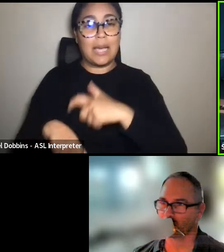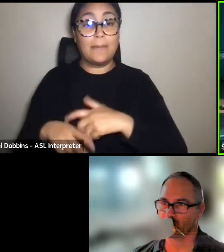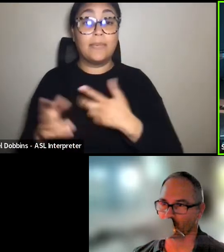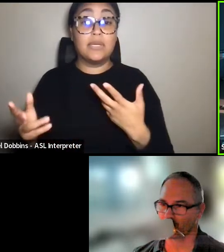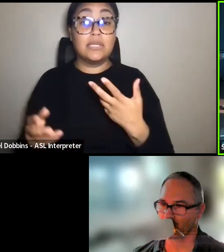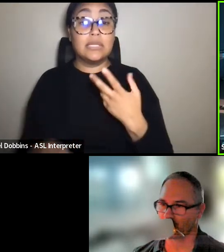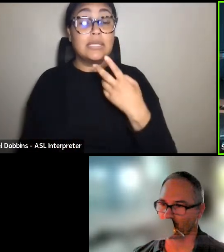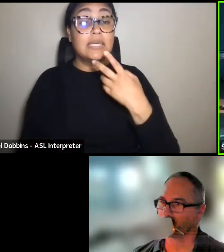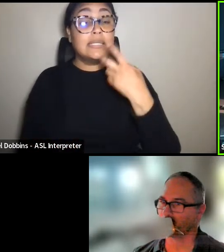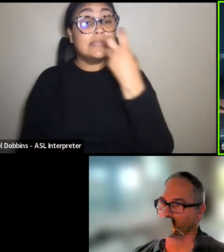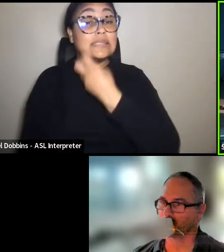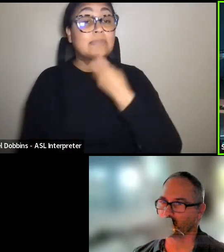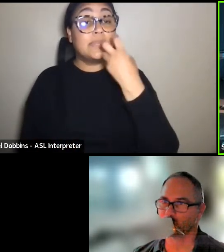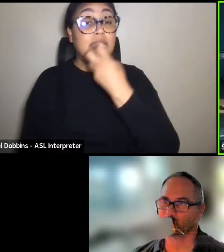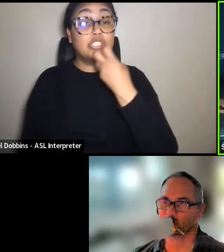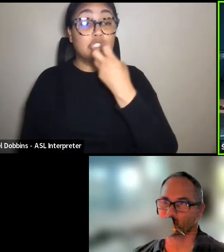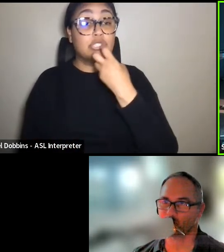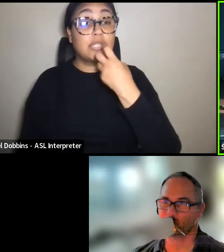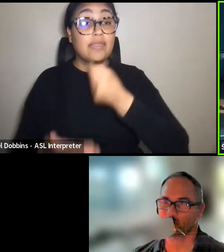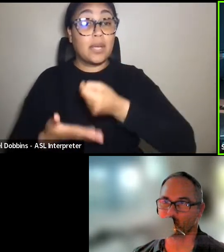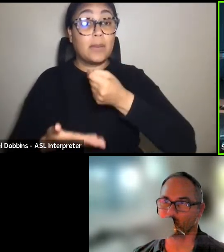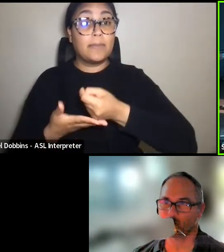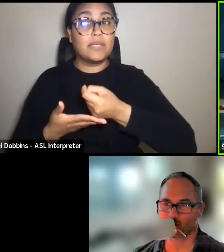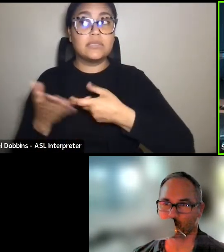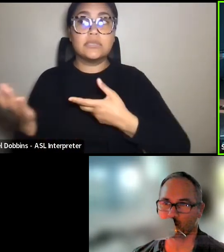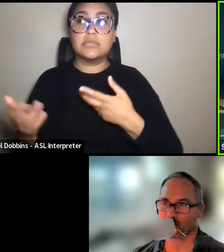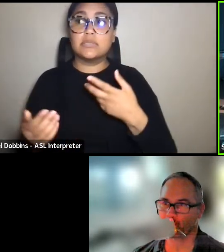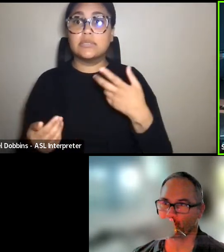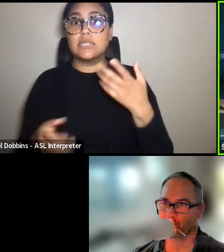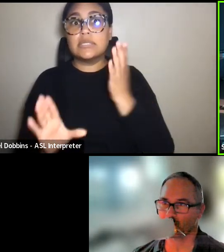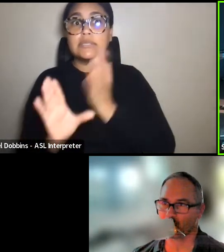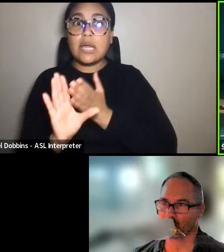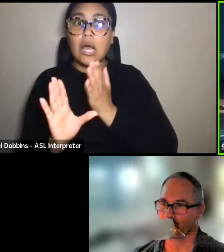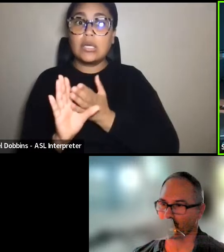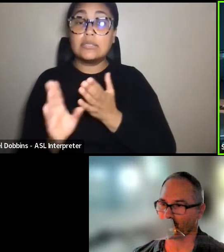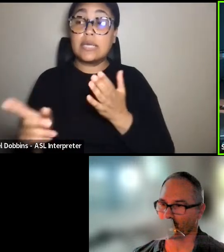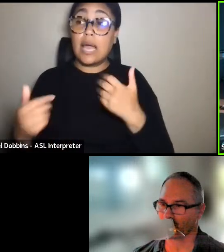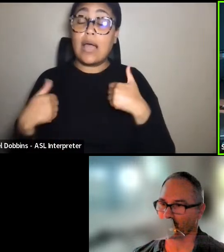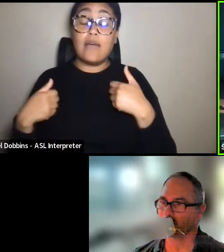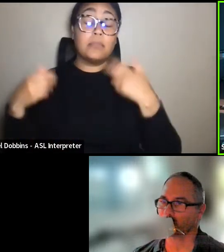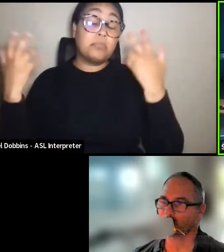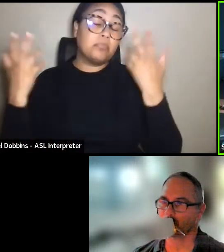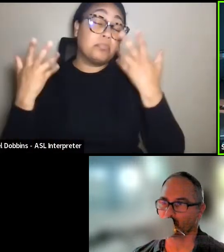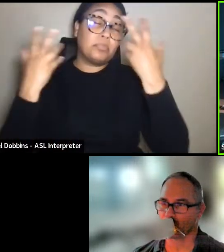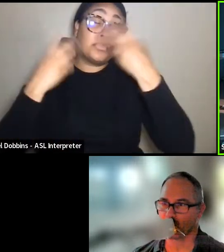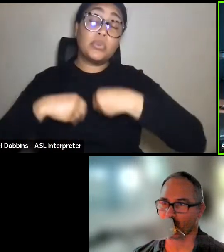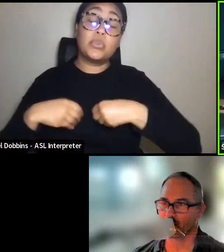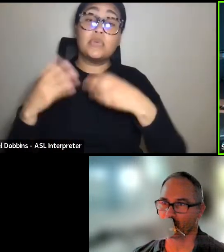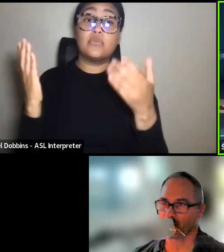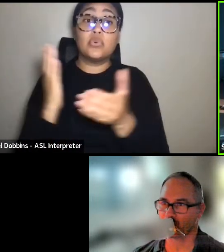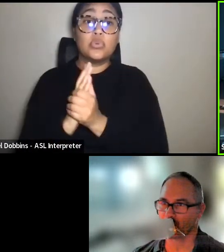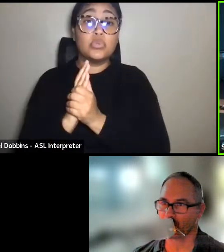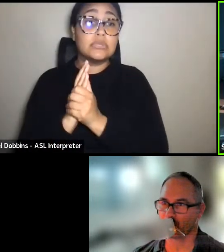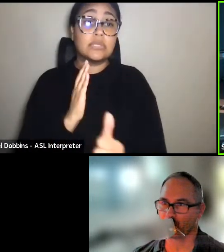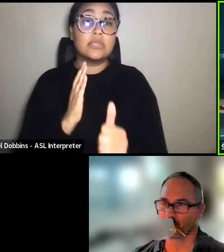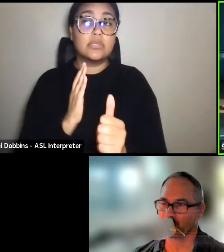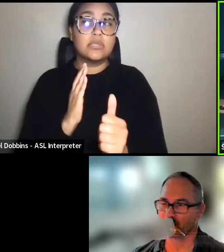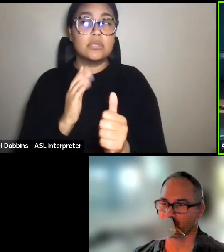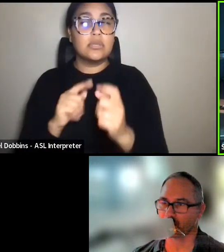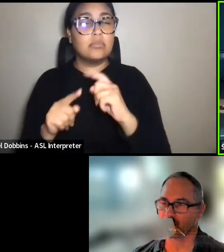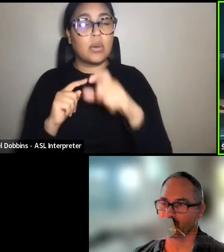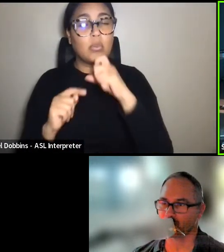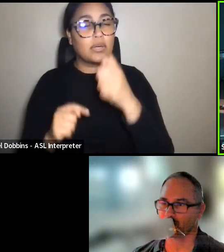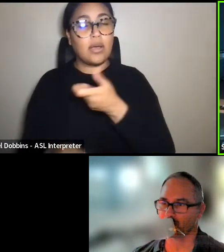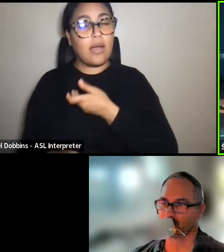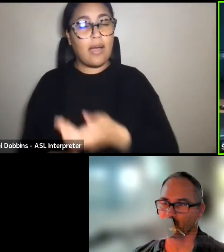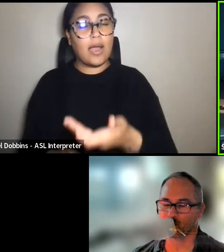have an ed psychologists as well have fabulous skills, and we're not bringing them into schools. We're not hiring them and